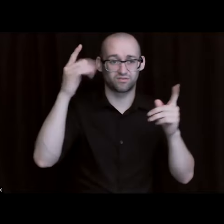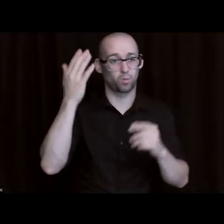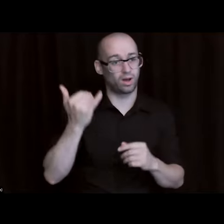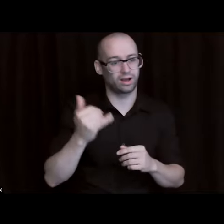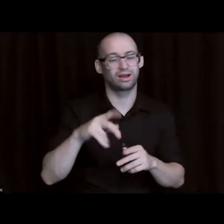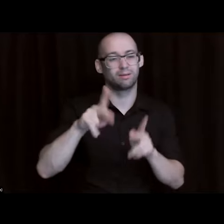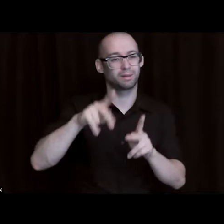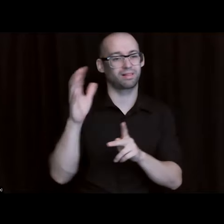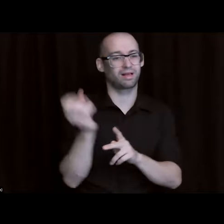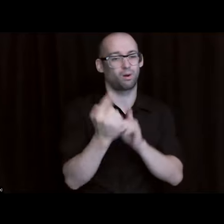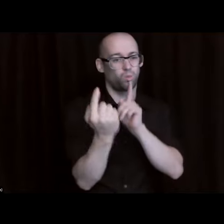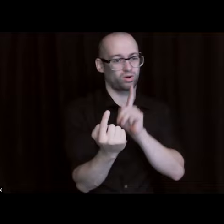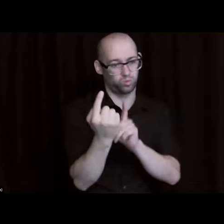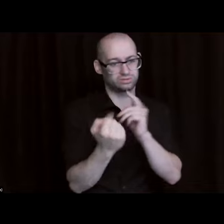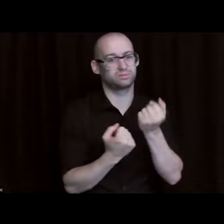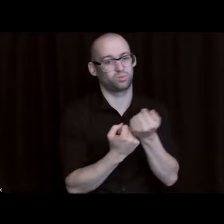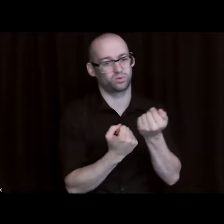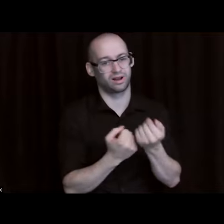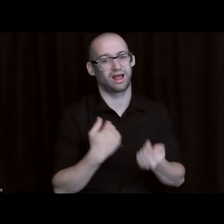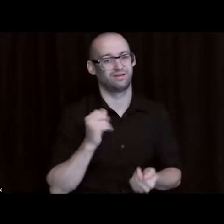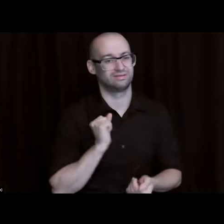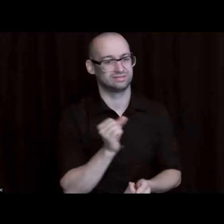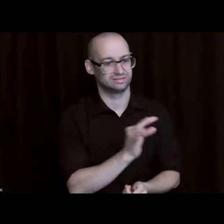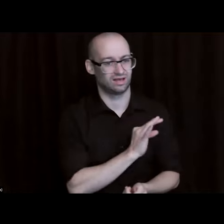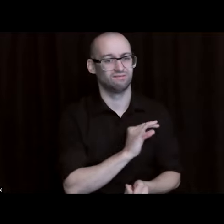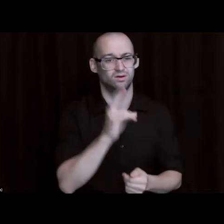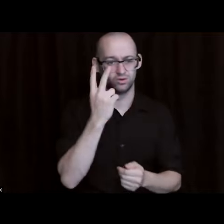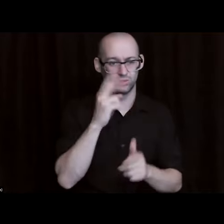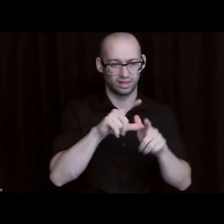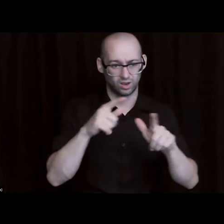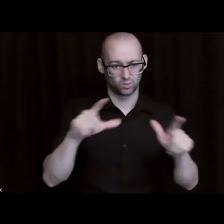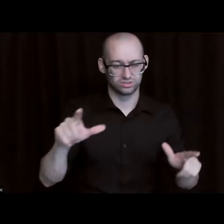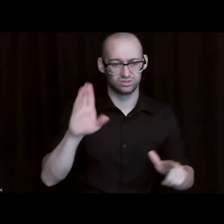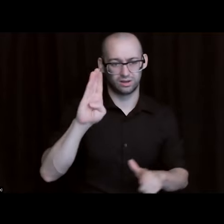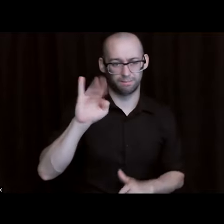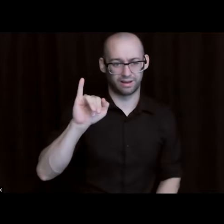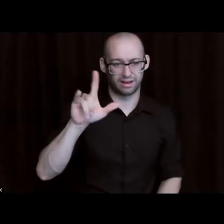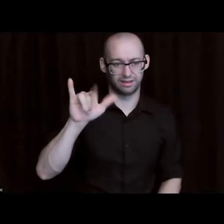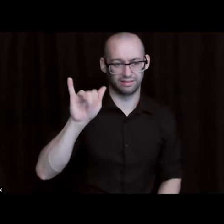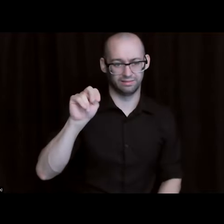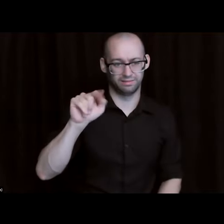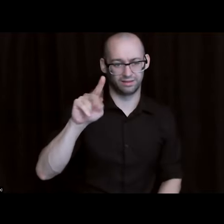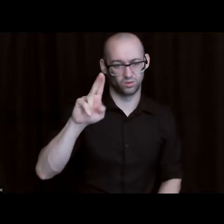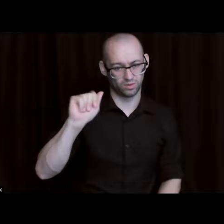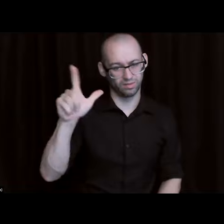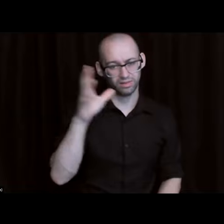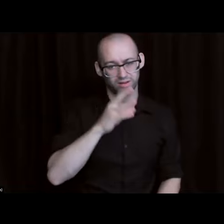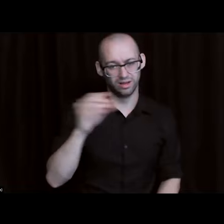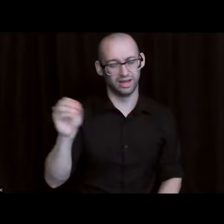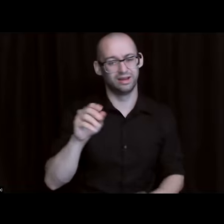one-on-one support. We had staff that were bilingual. Also, participants were linked to the resources they